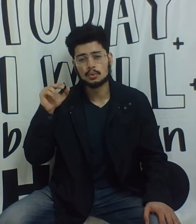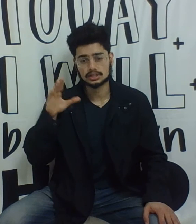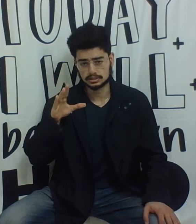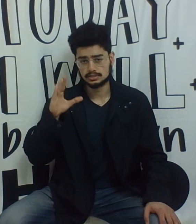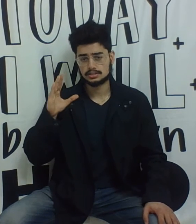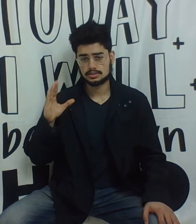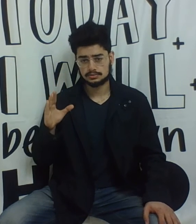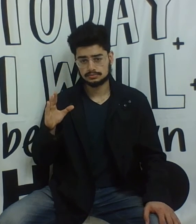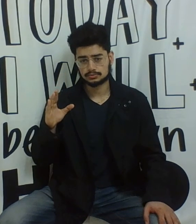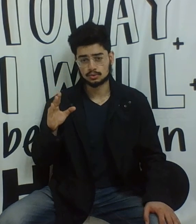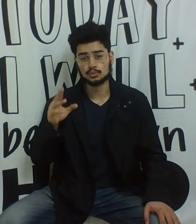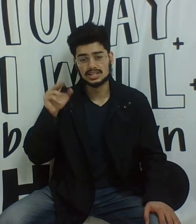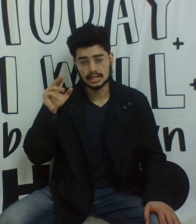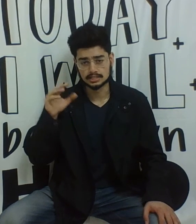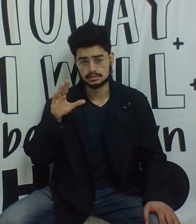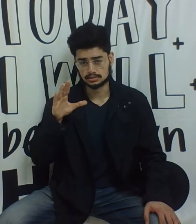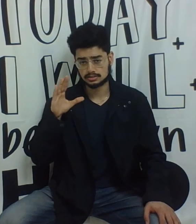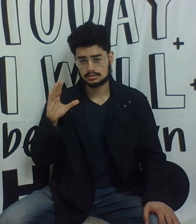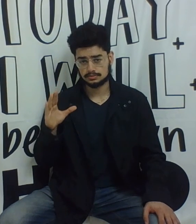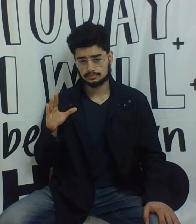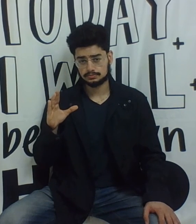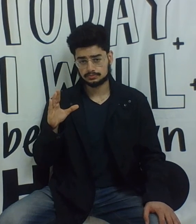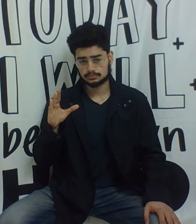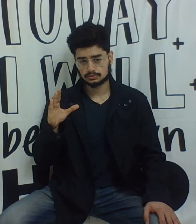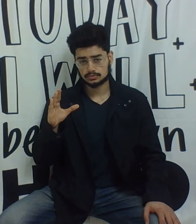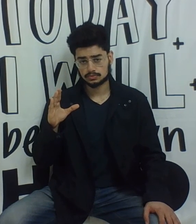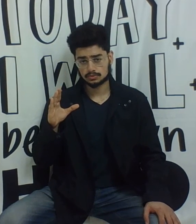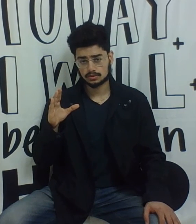knowing this, realizing this,